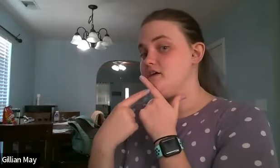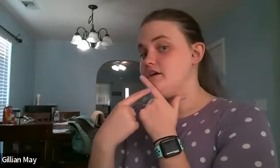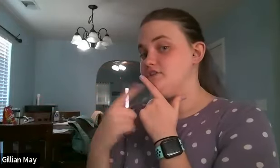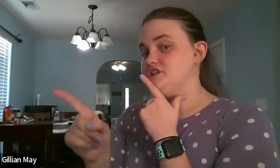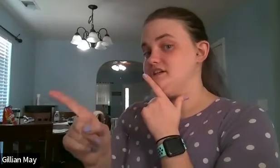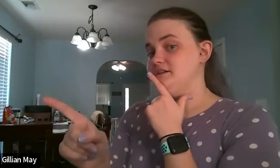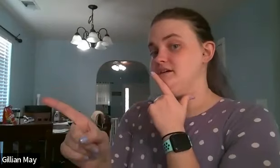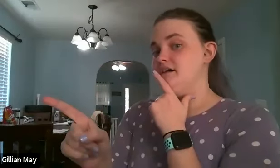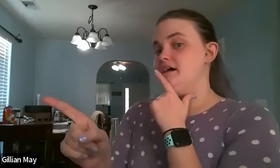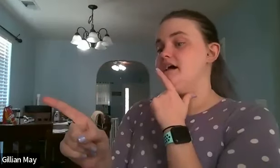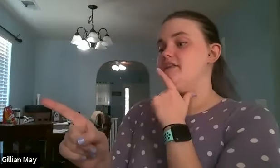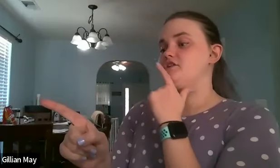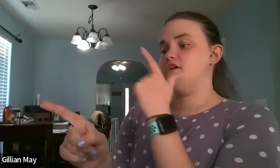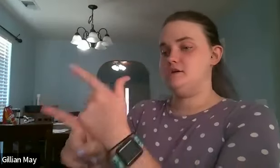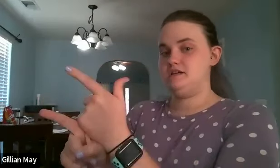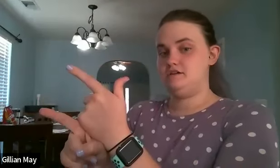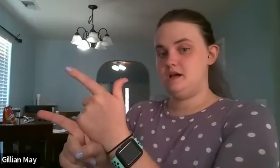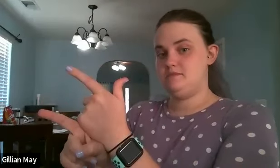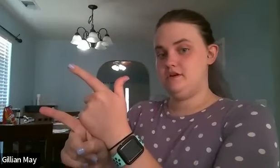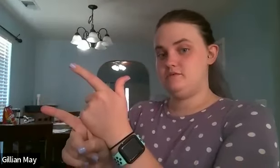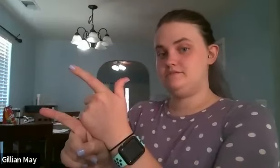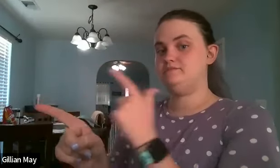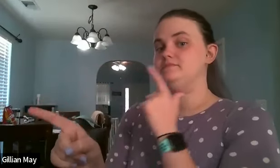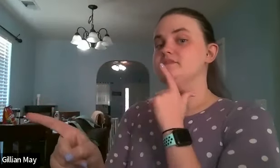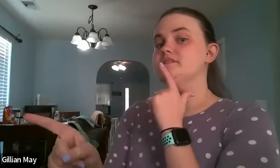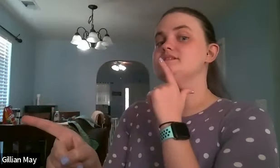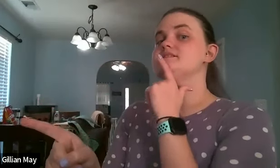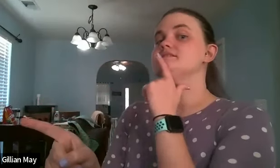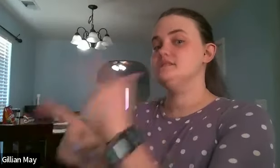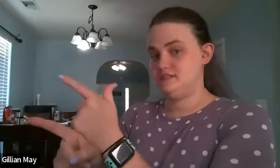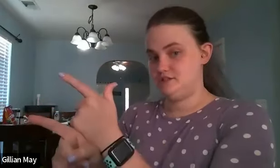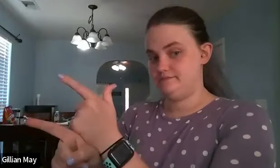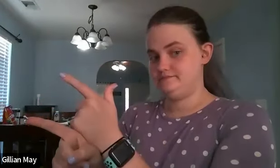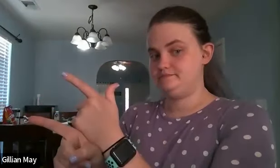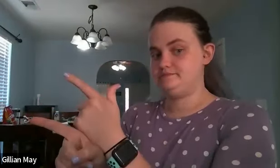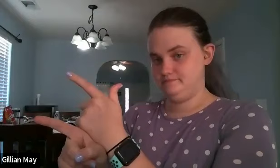at your chin, and then you're gonna come down on top of your other one. Sister.